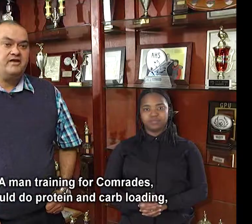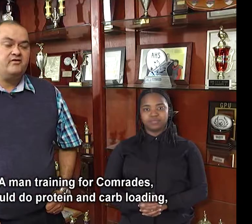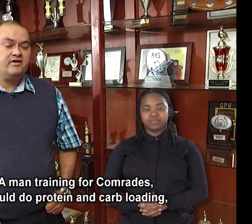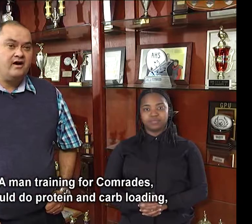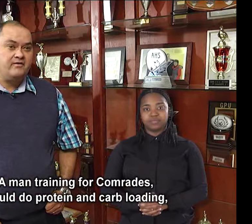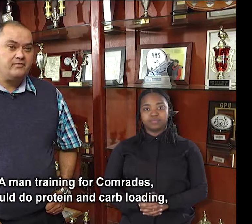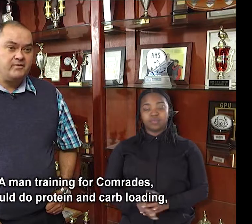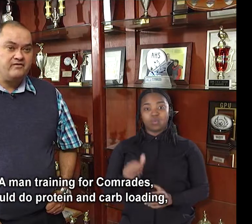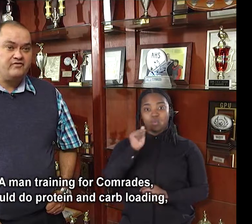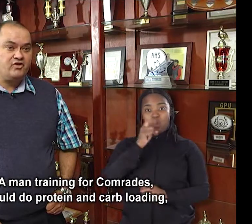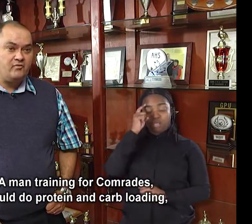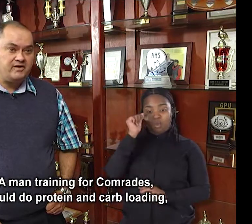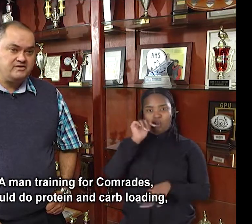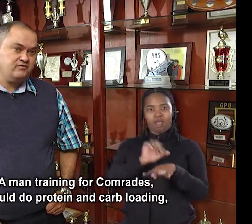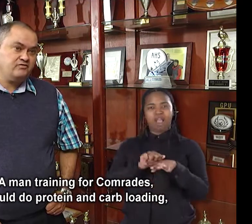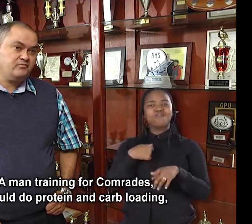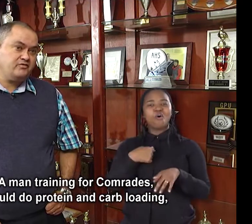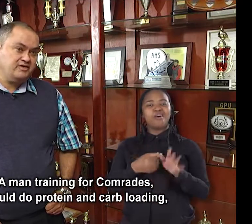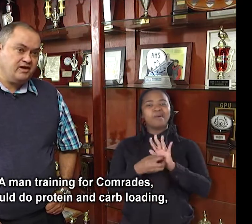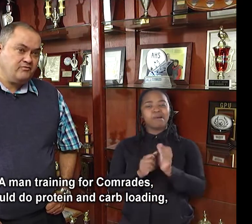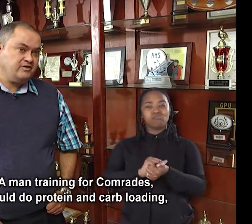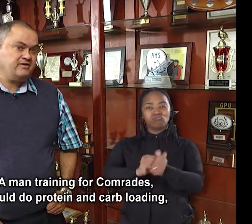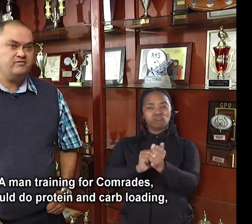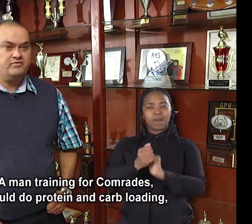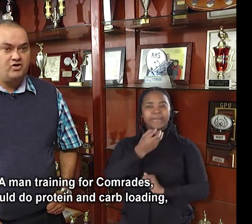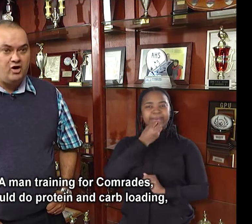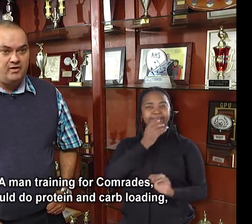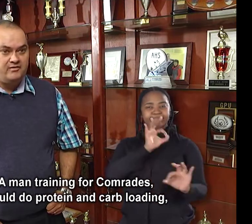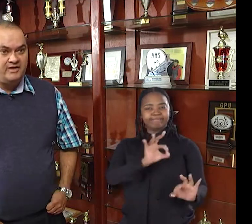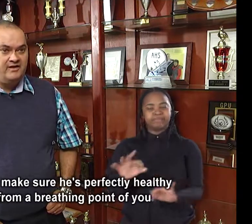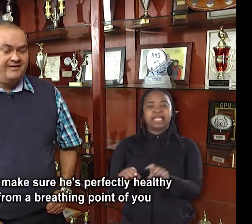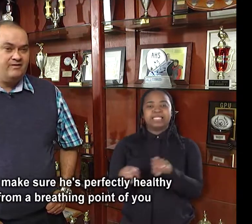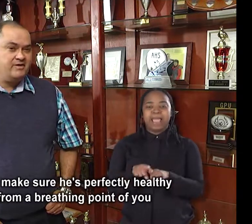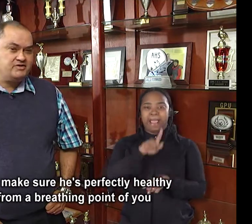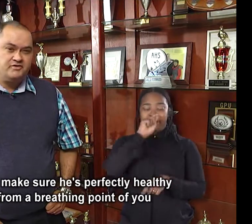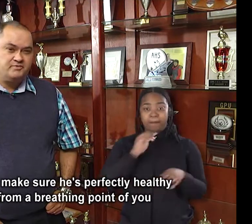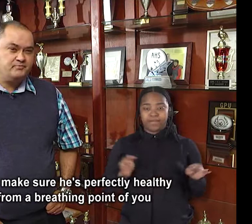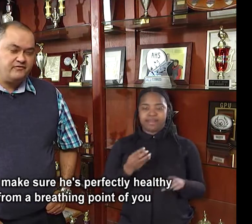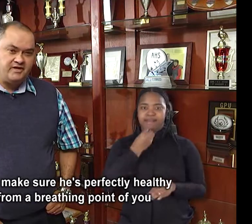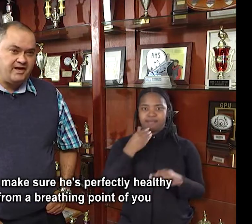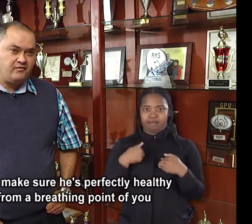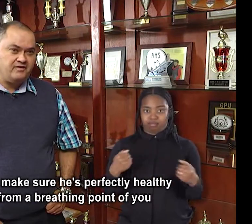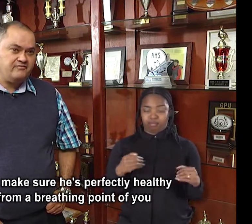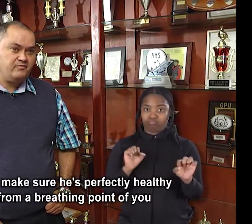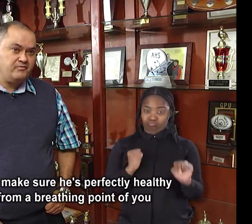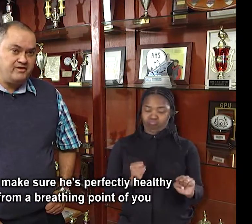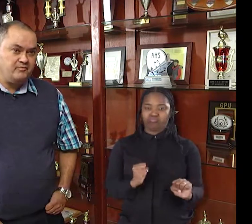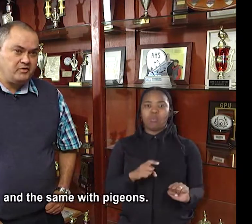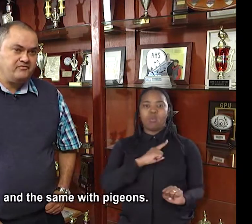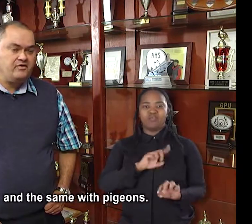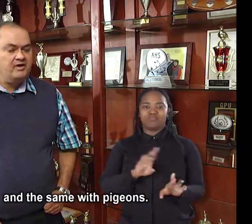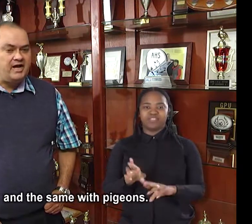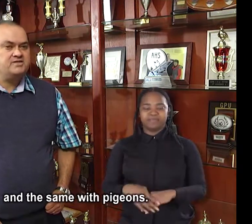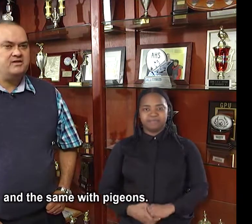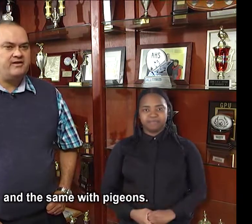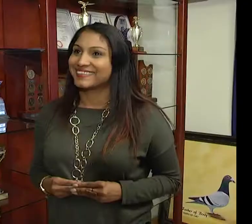Now, if you think of a guy preparing for the comrades, he'll do protein loading, he'll do carb loading, he'll make sure he's perfectly healthy from a breathing